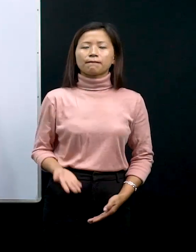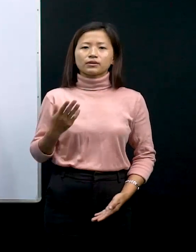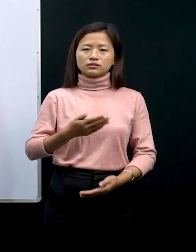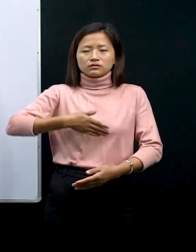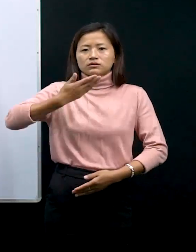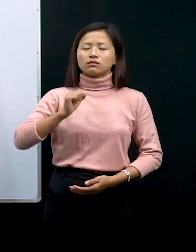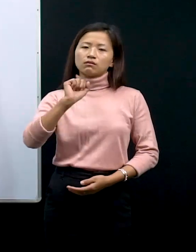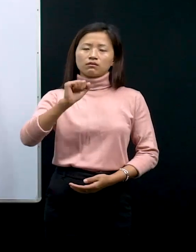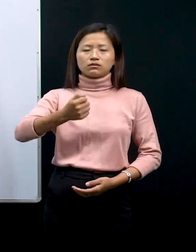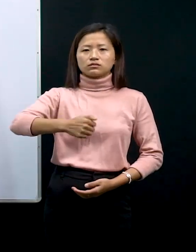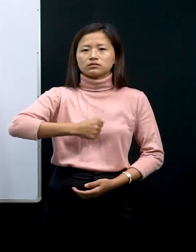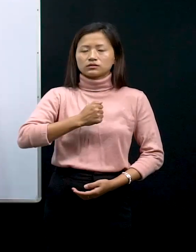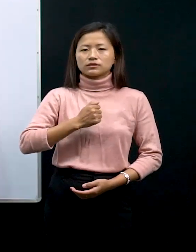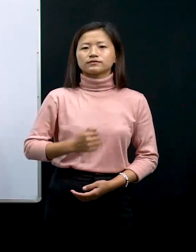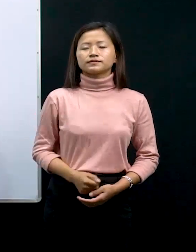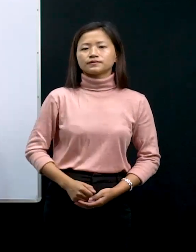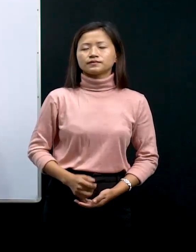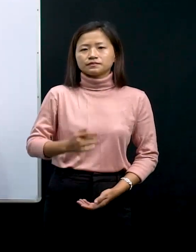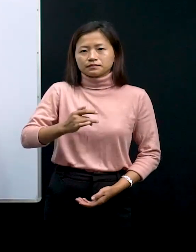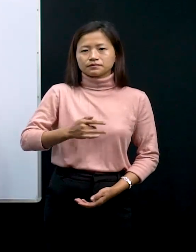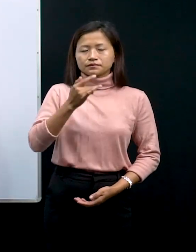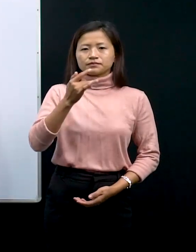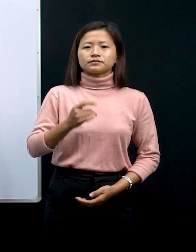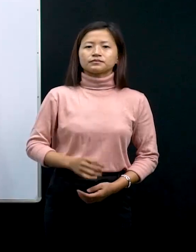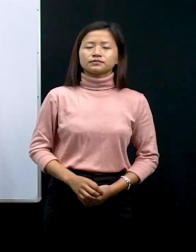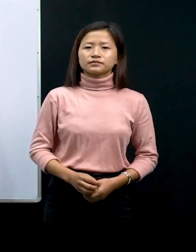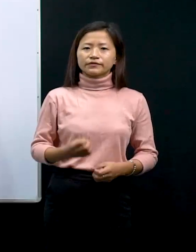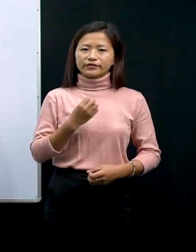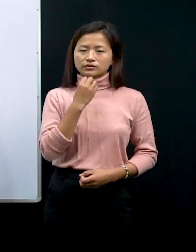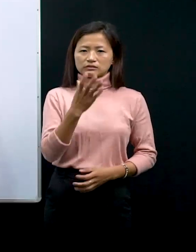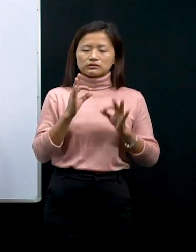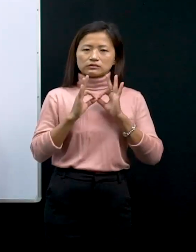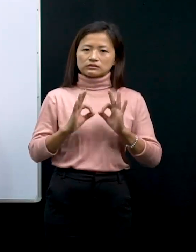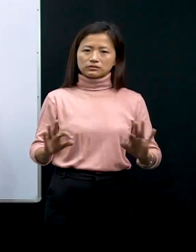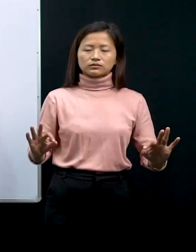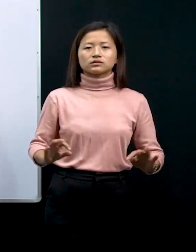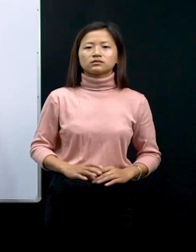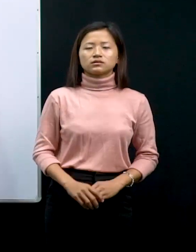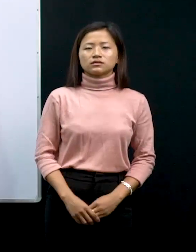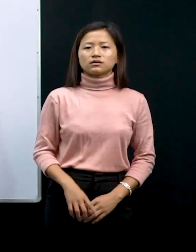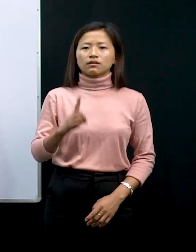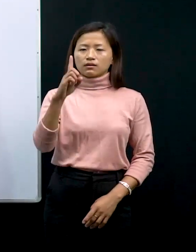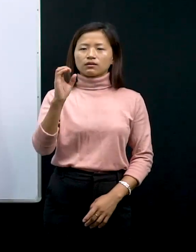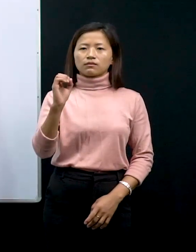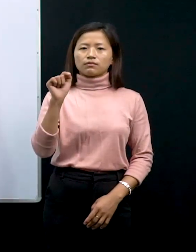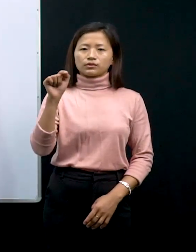help. If you learn the basic, you can manage by yourself. It's very simple. Exercise 10.2.